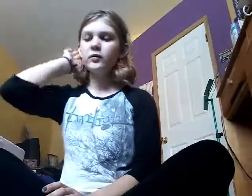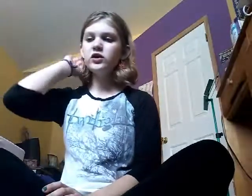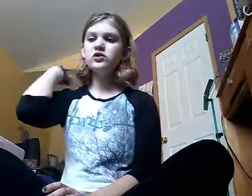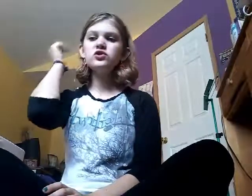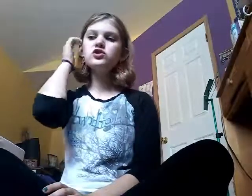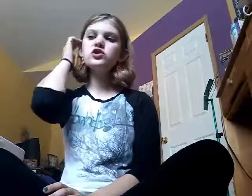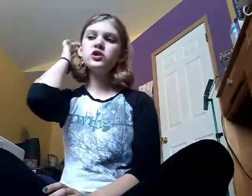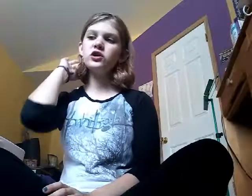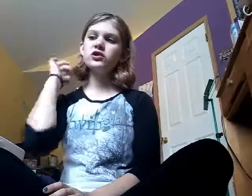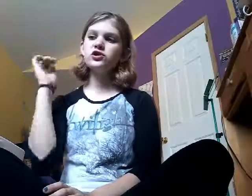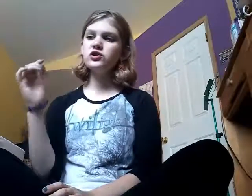Um, church.